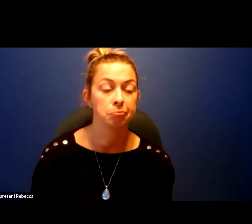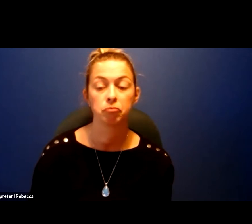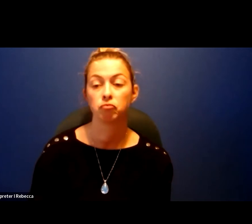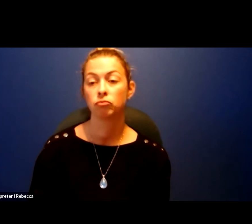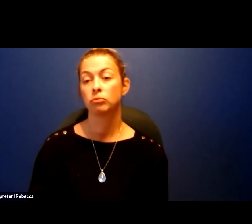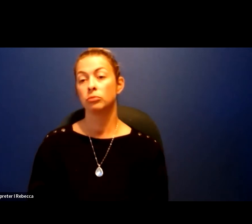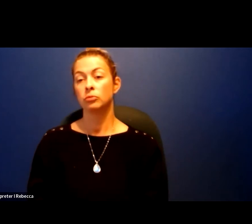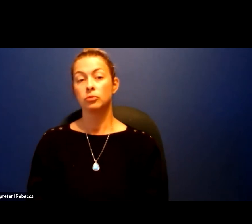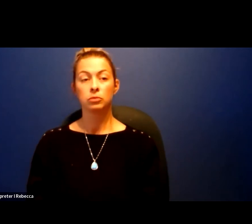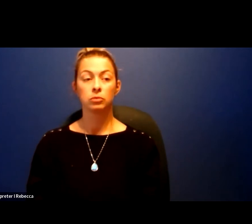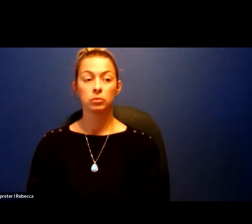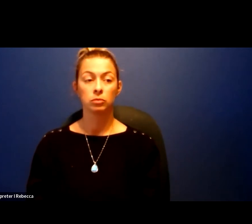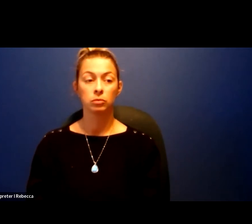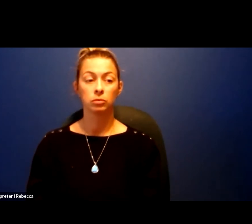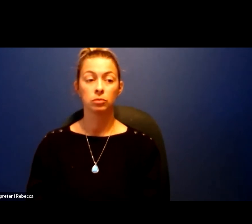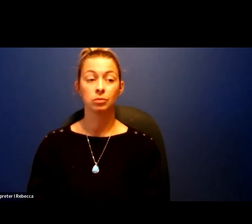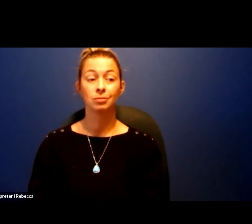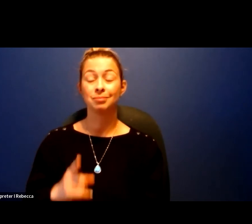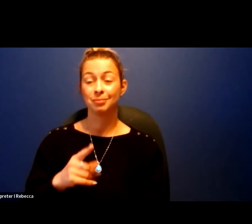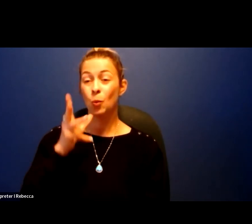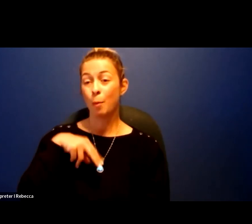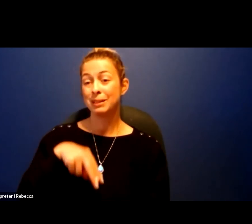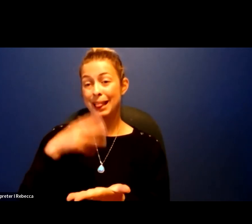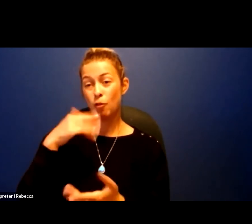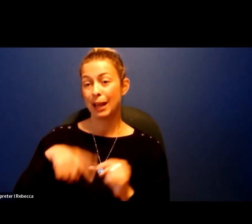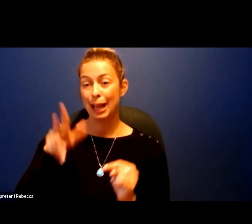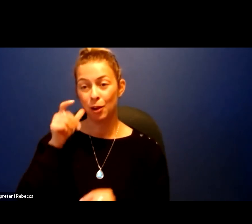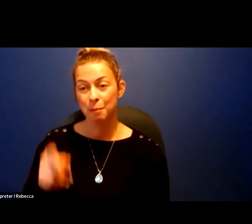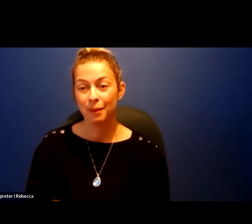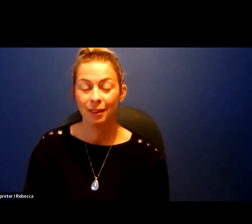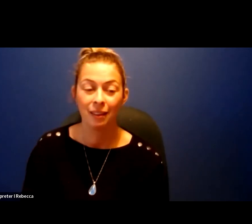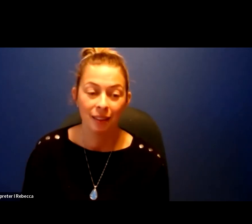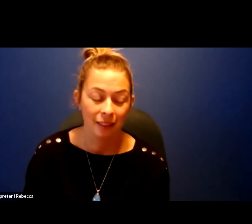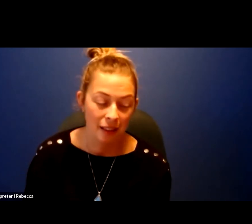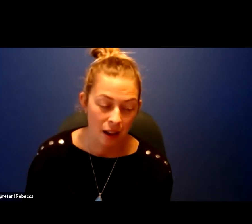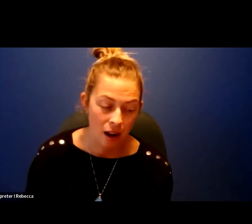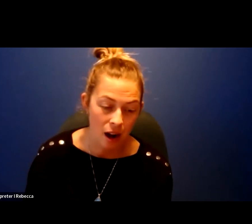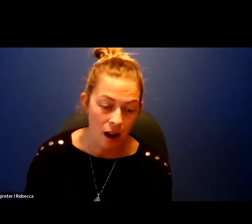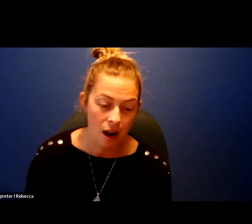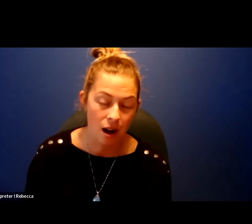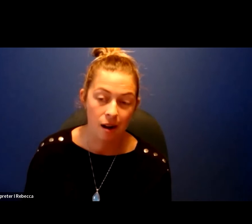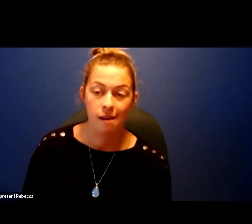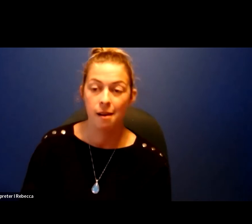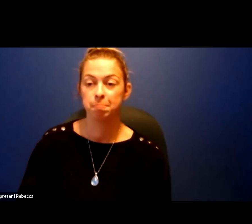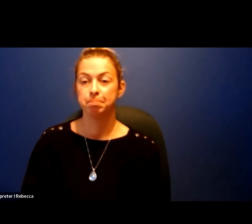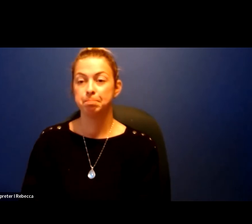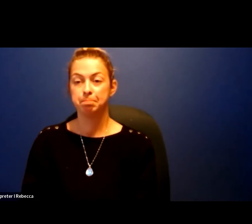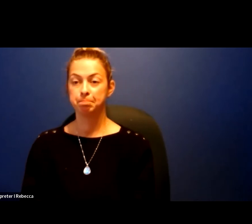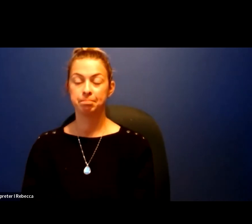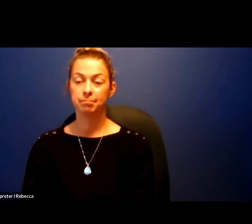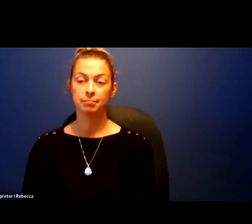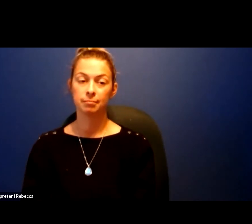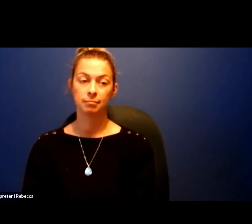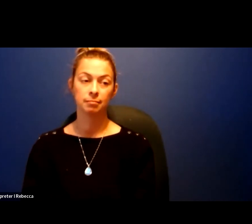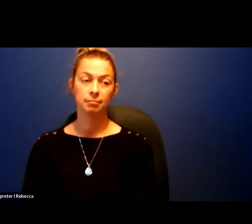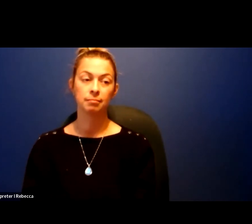Yeah, so I'm sorry, how do we combat the refusal to accept truth on the other side?